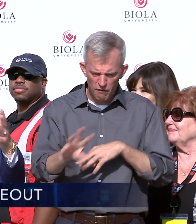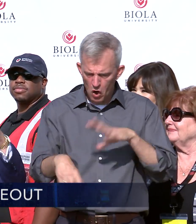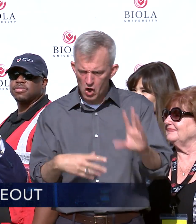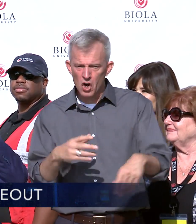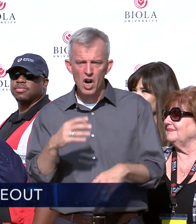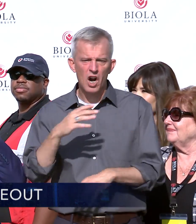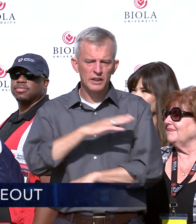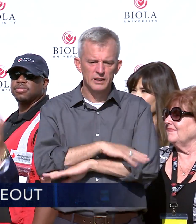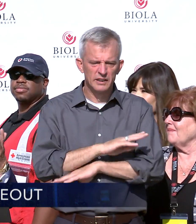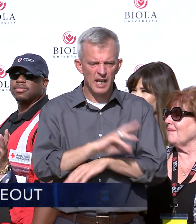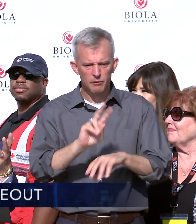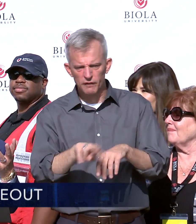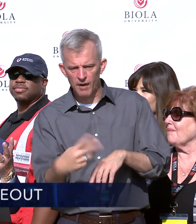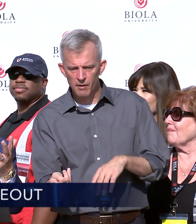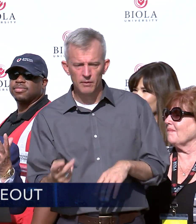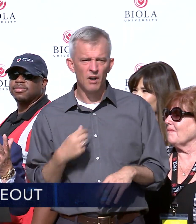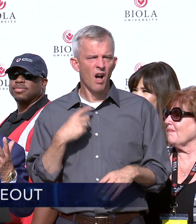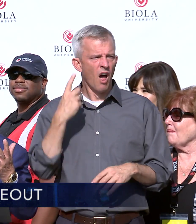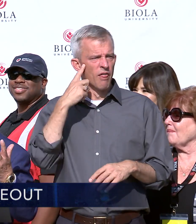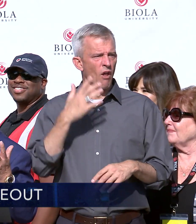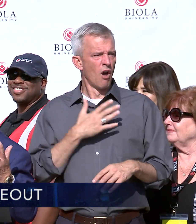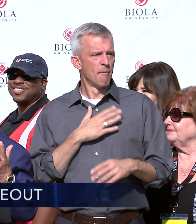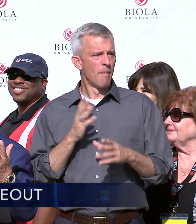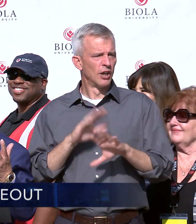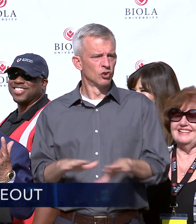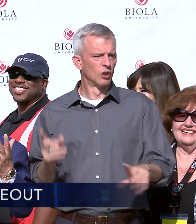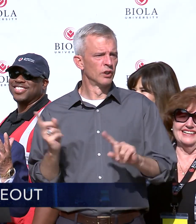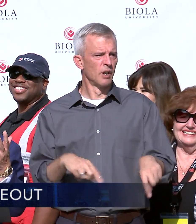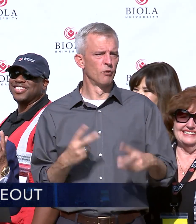turned upside down. I thought my grandkids had just come to visit.